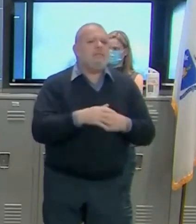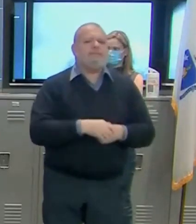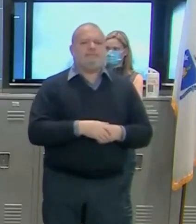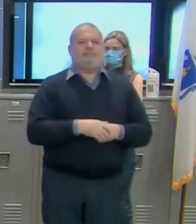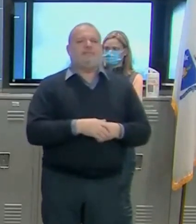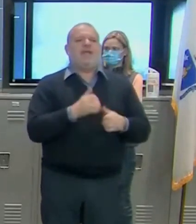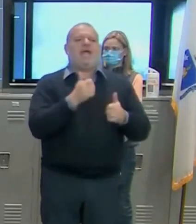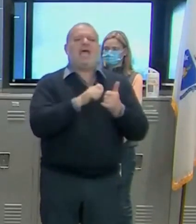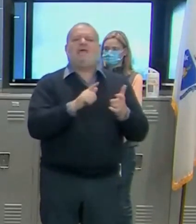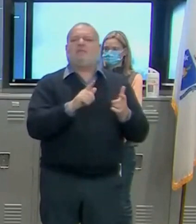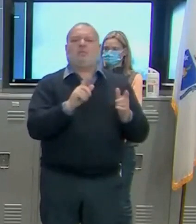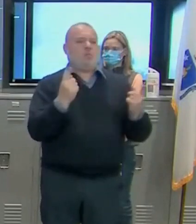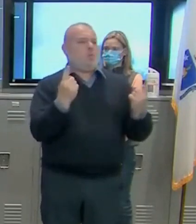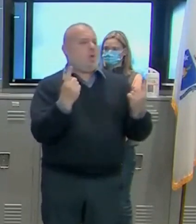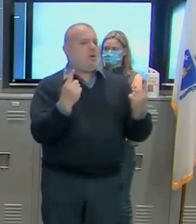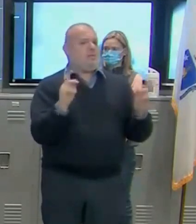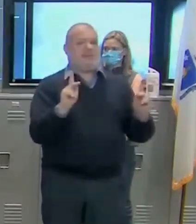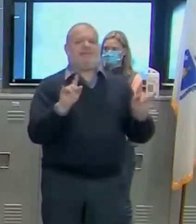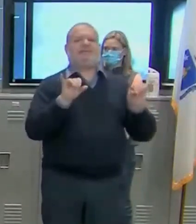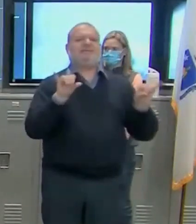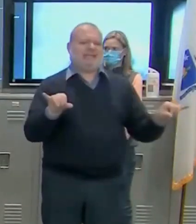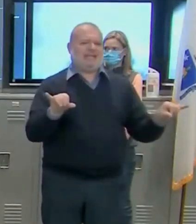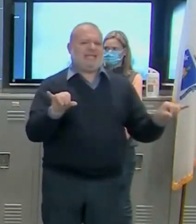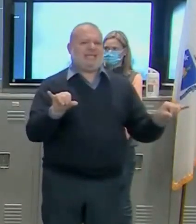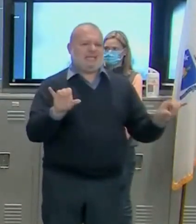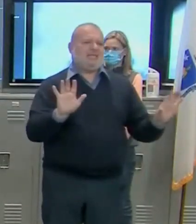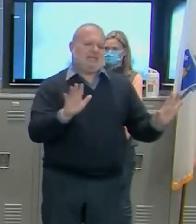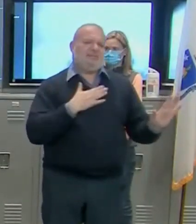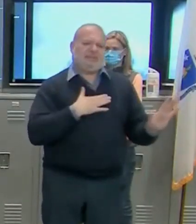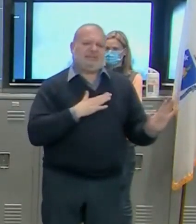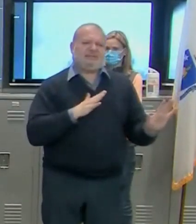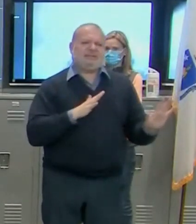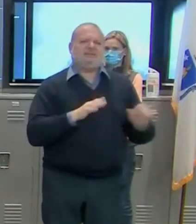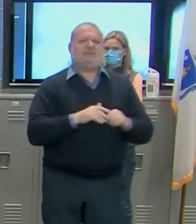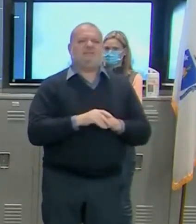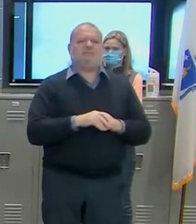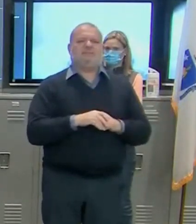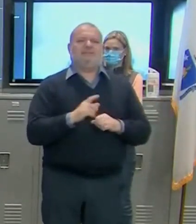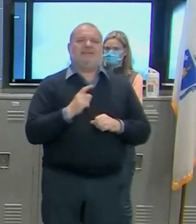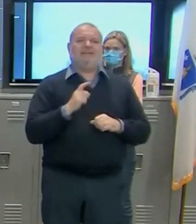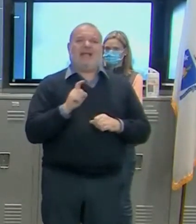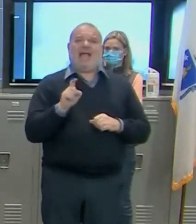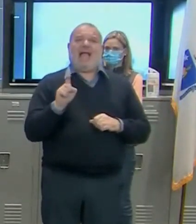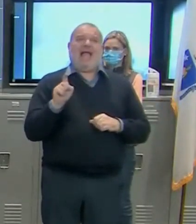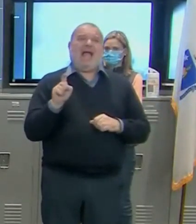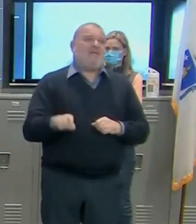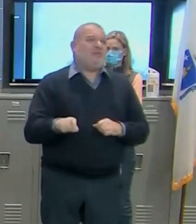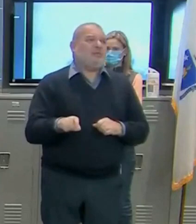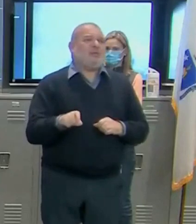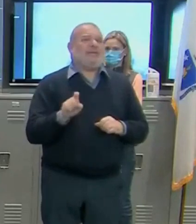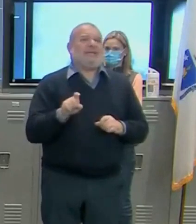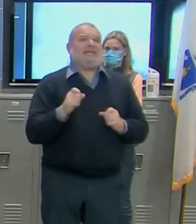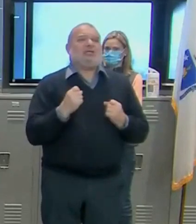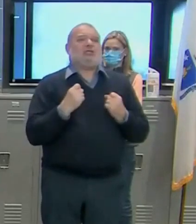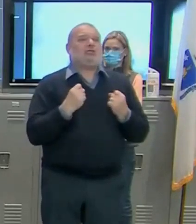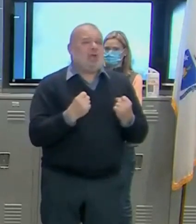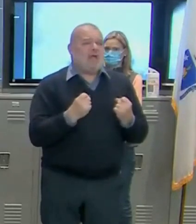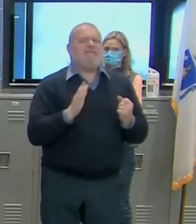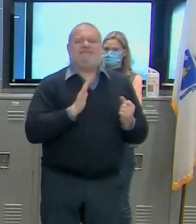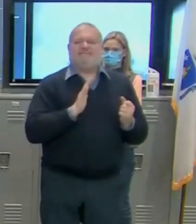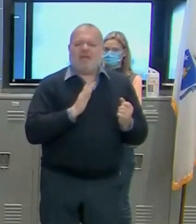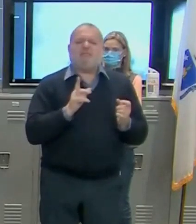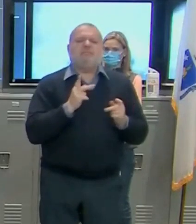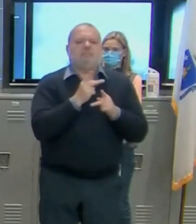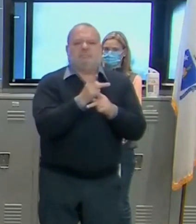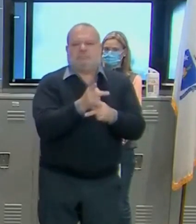travel unless necessary and be extremely cautious if you do have to be on the roads. Leave plenty of distance to let the crews do